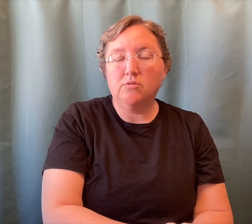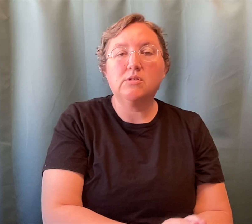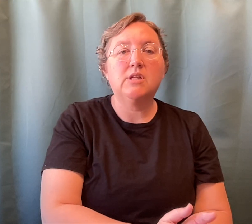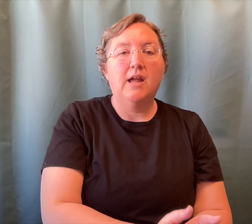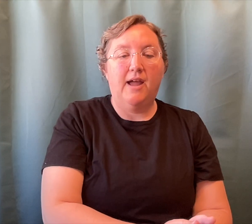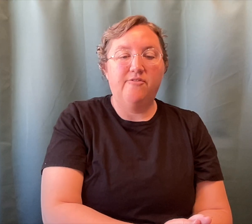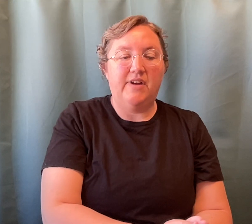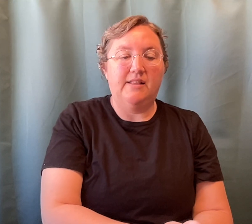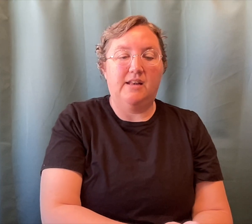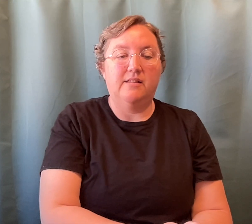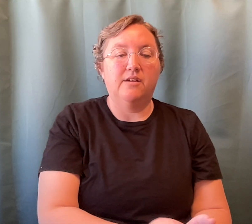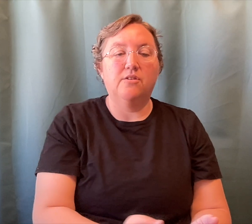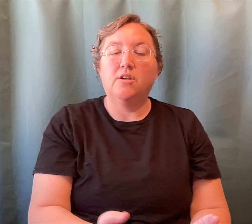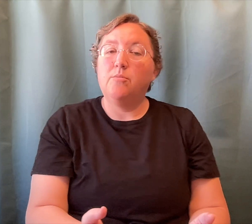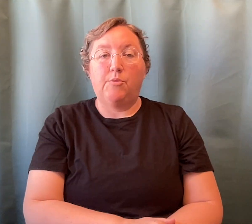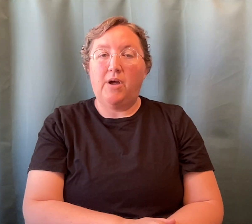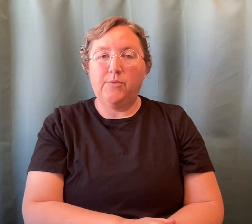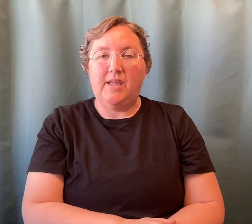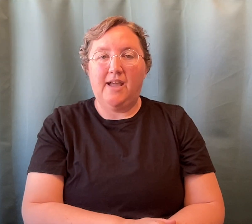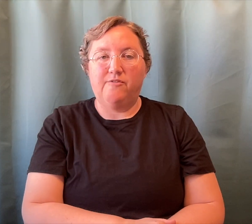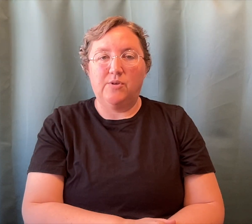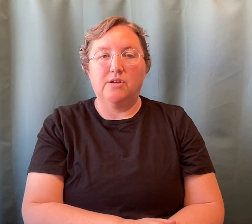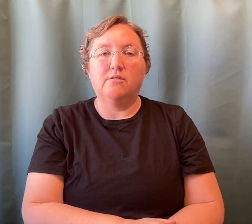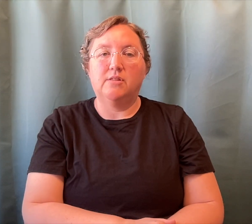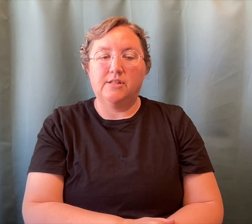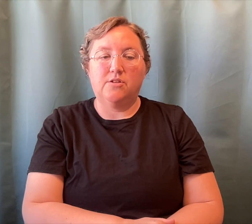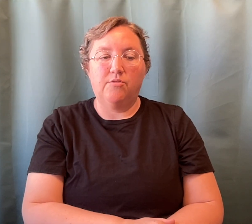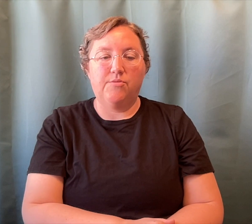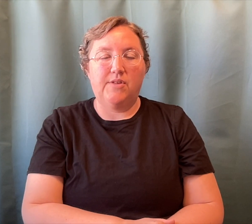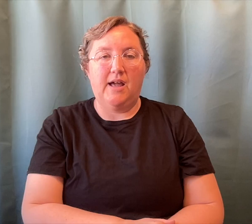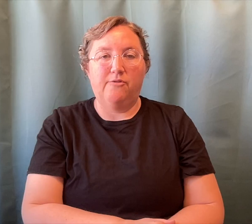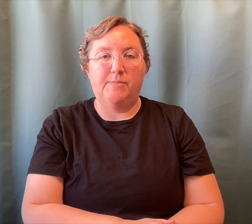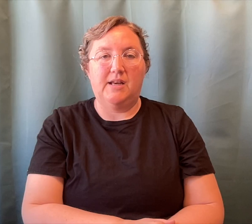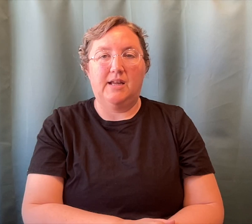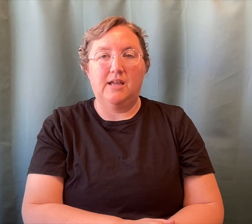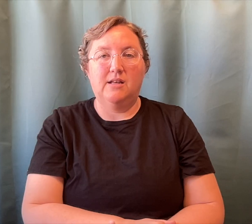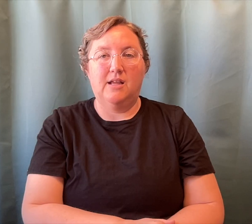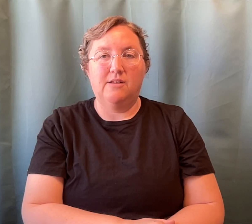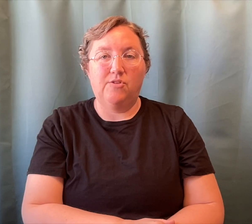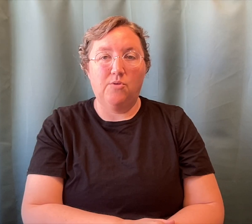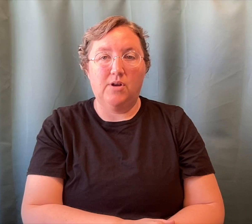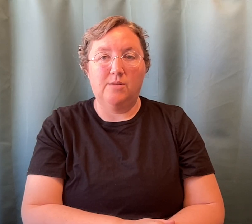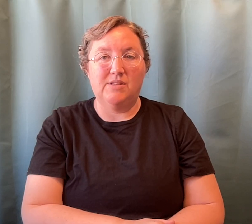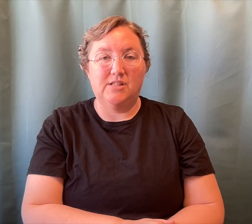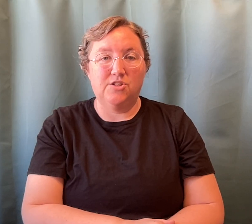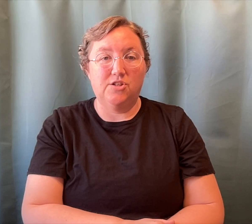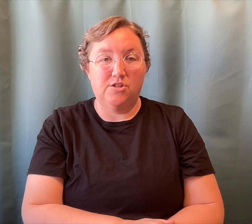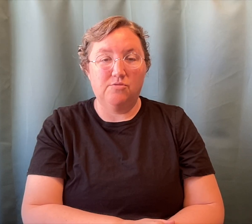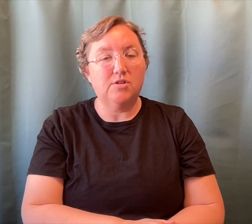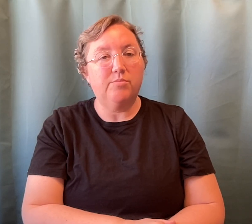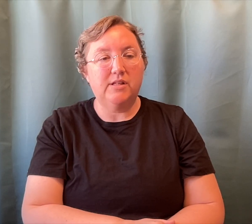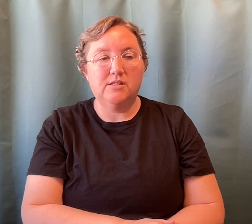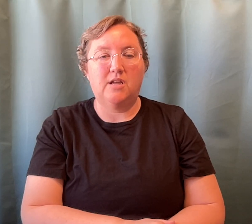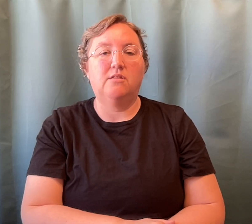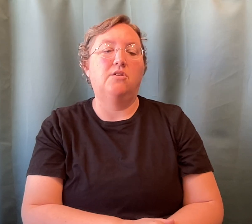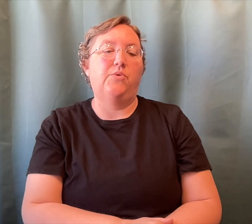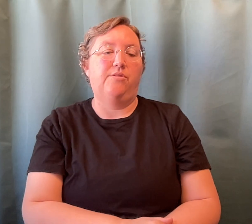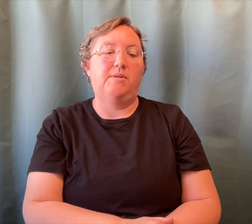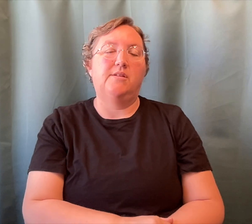notes and find that in there. But while we have you here, let's go through the alphabet again, and if you are in a position to do so, please sign along with me.